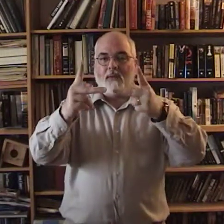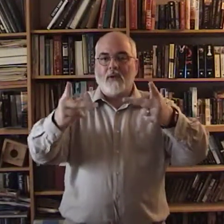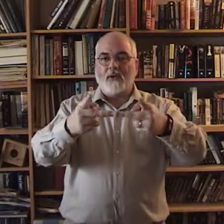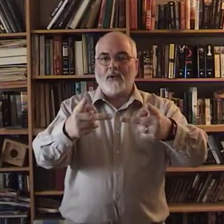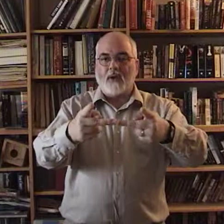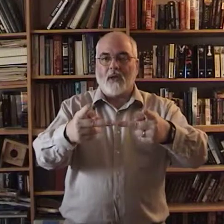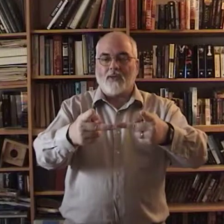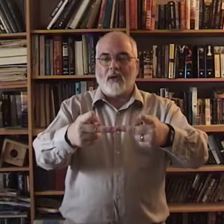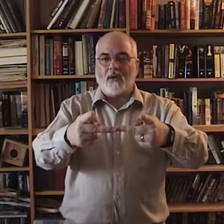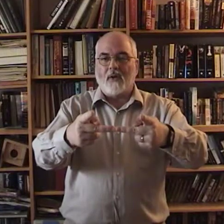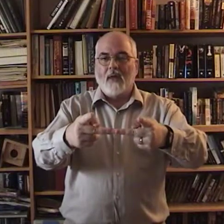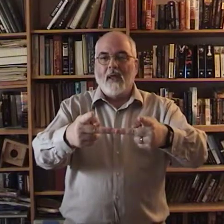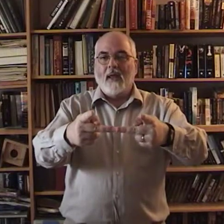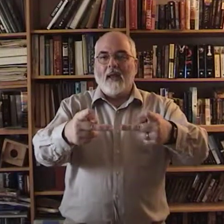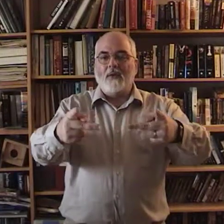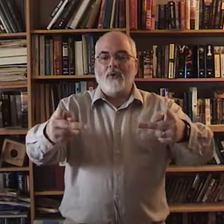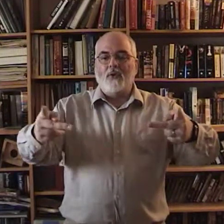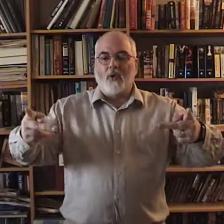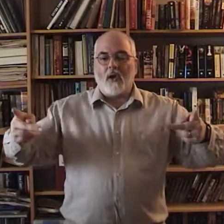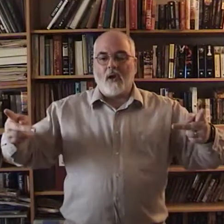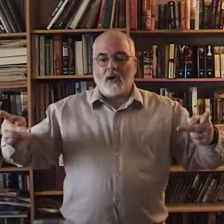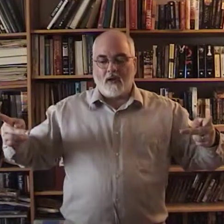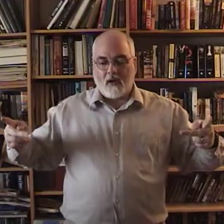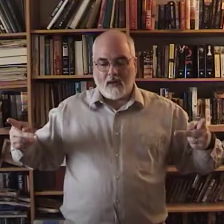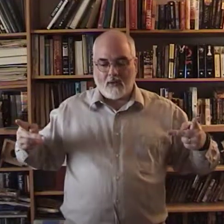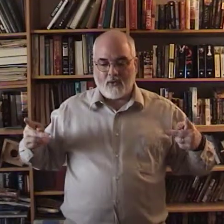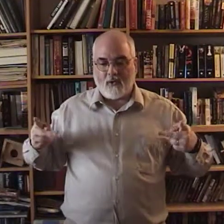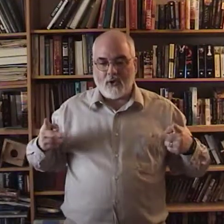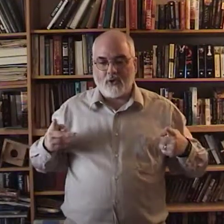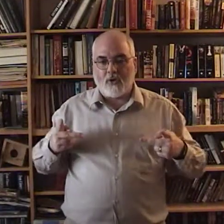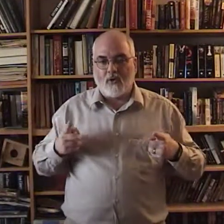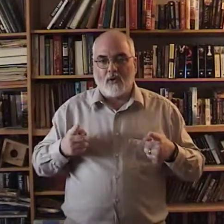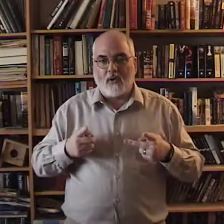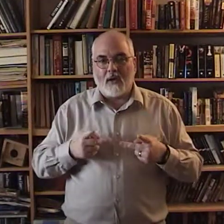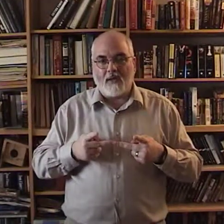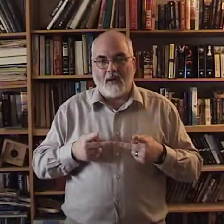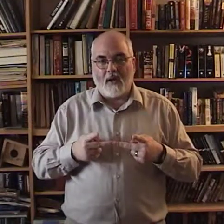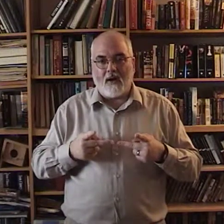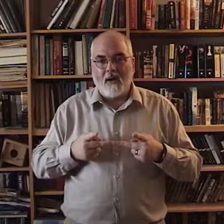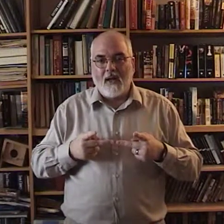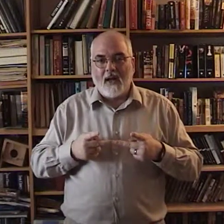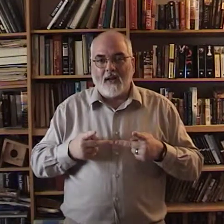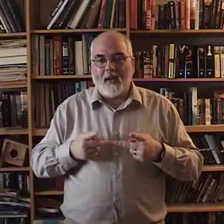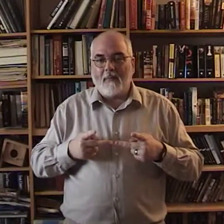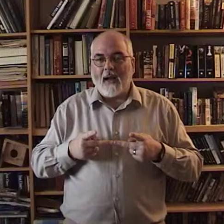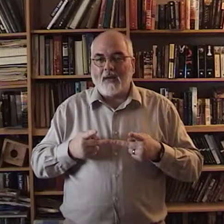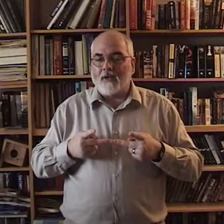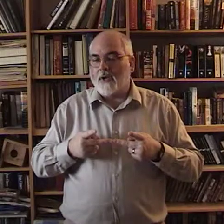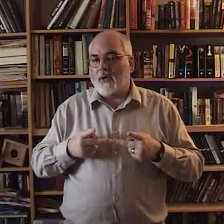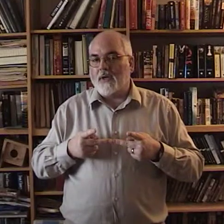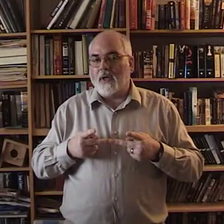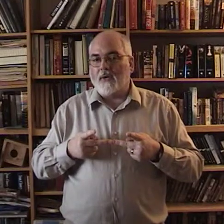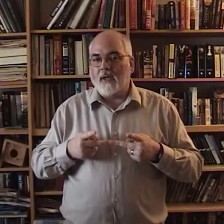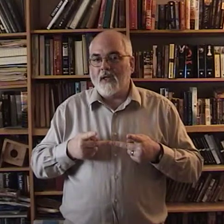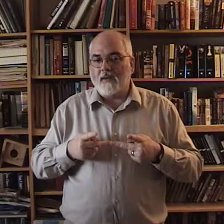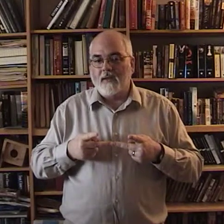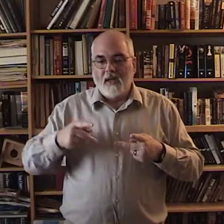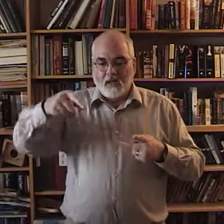finger touching each other. And then you draw sort of a circle in the air. And you come back and they're touching each other again. So